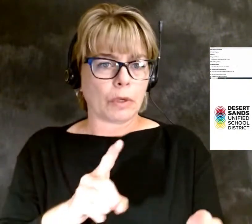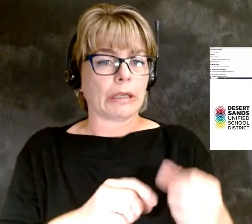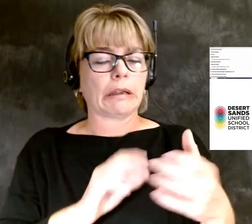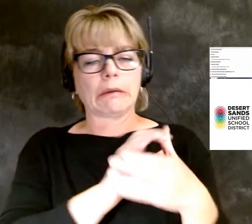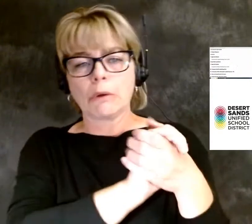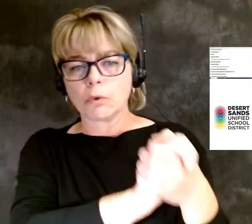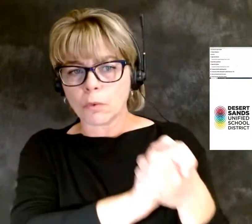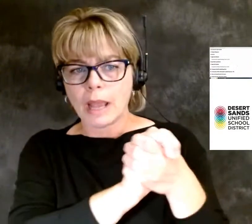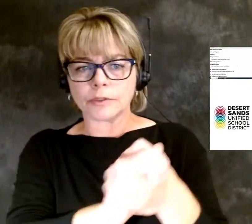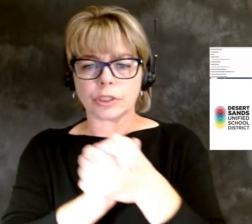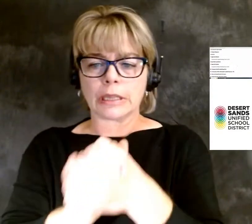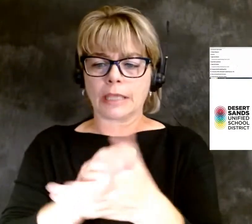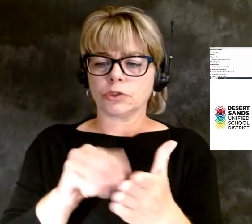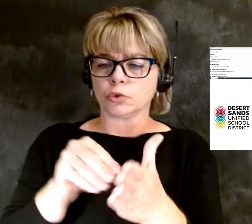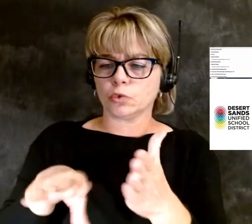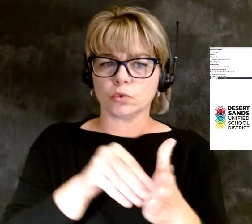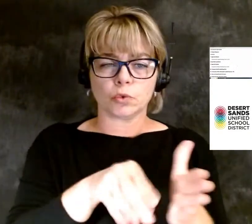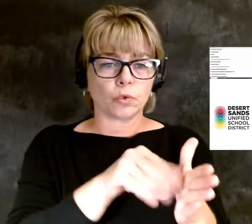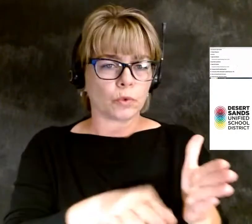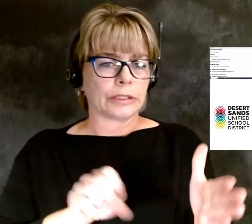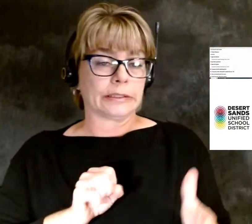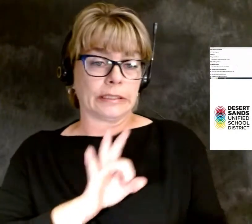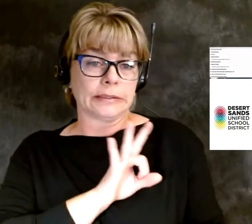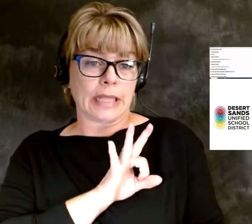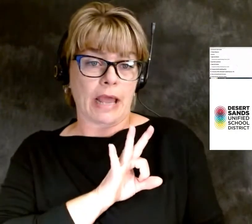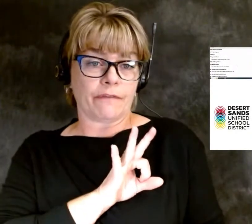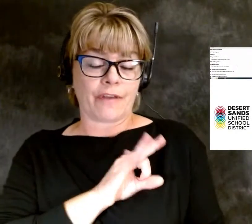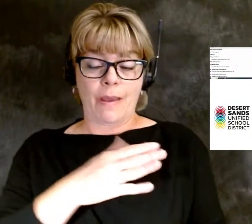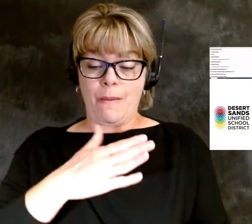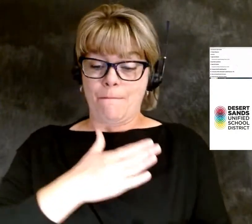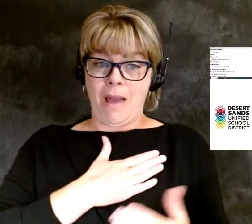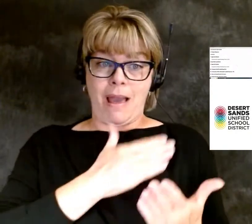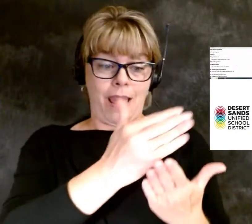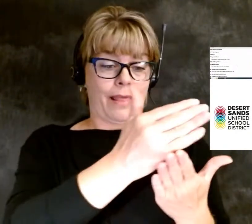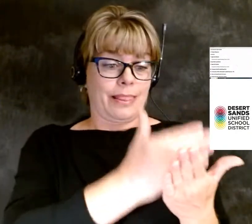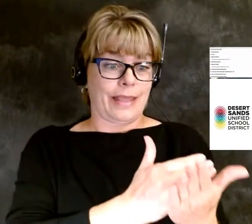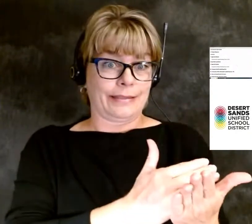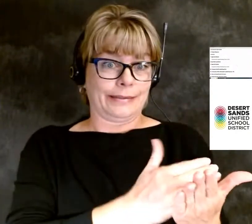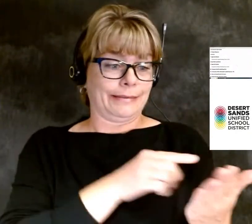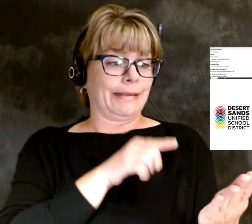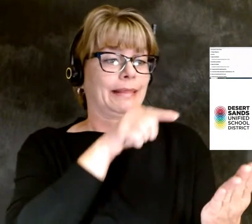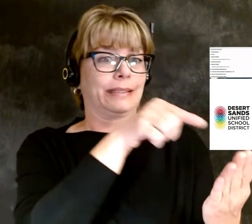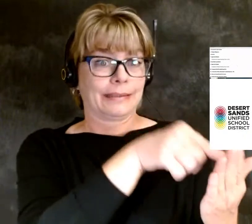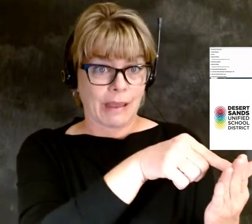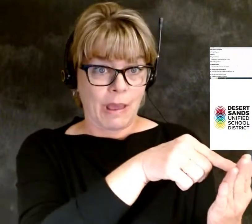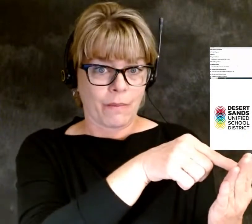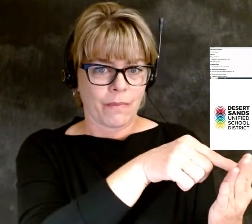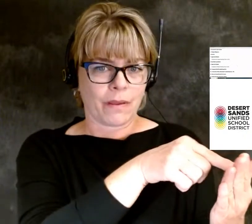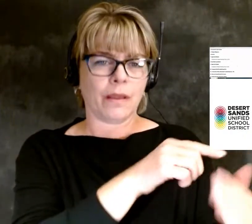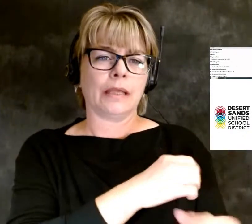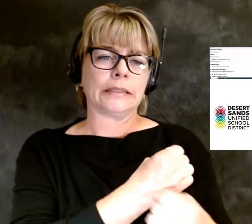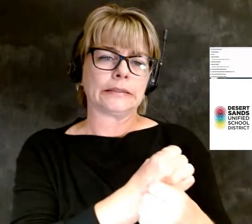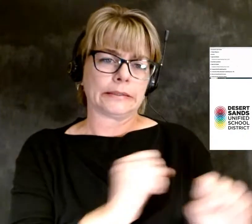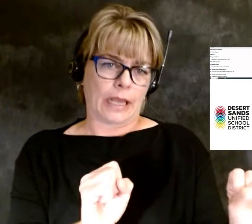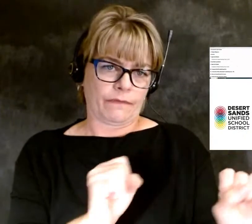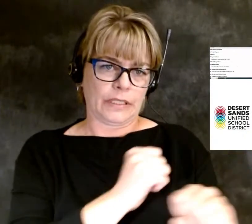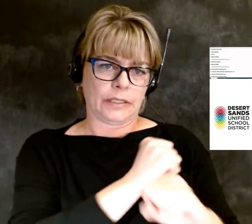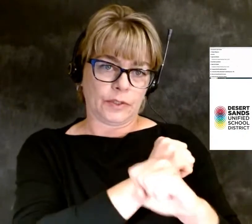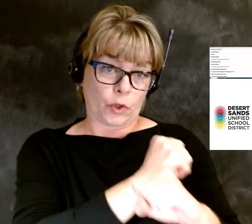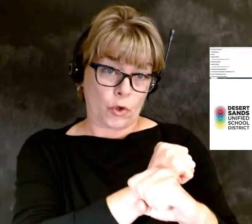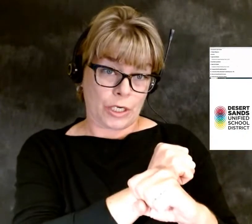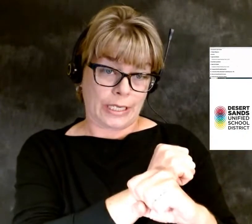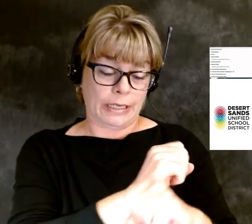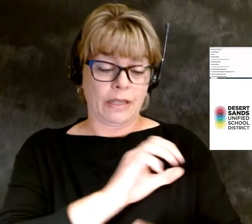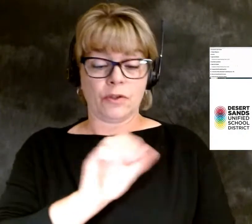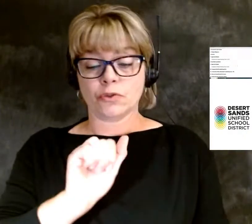people know that safety and security is at the top of my list for all of our students and our staff. So to Agent Ortega, I want to